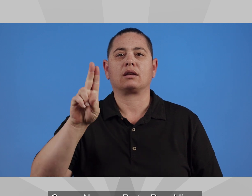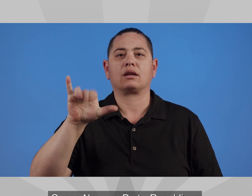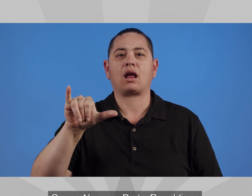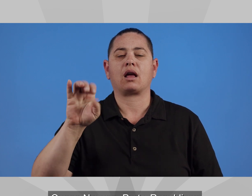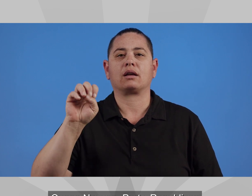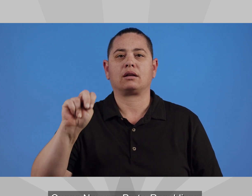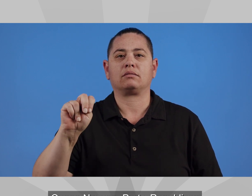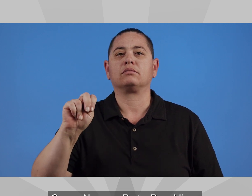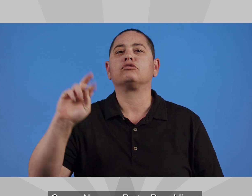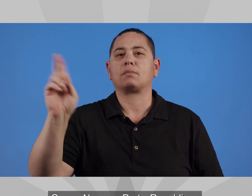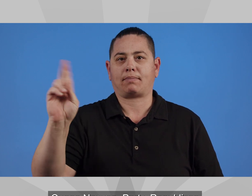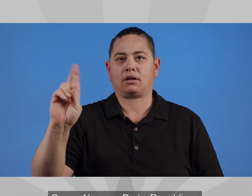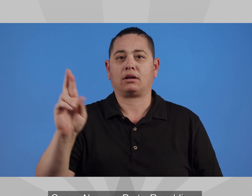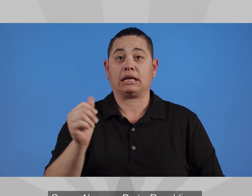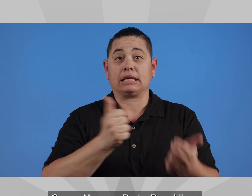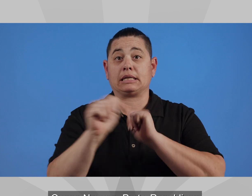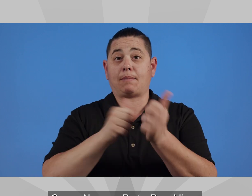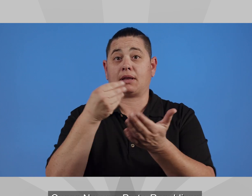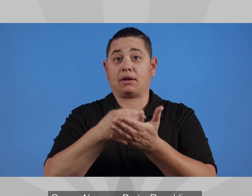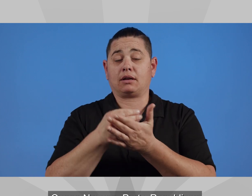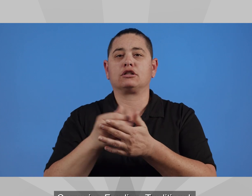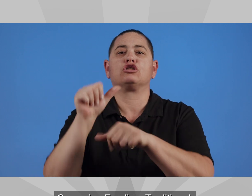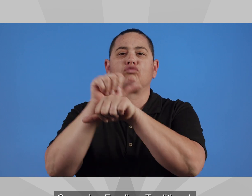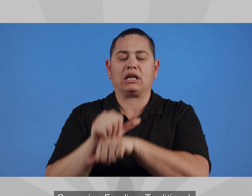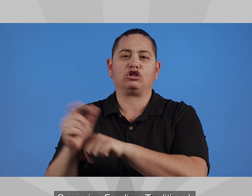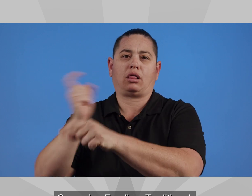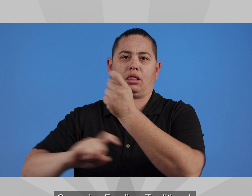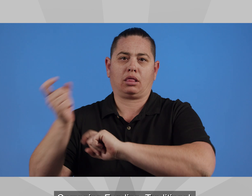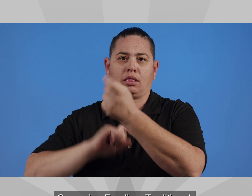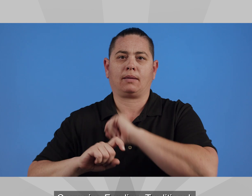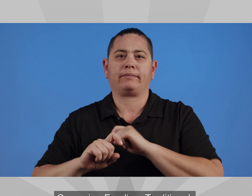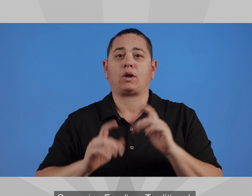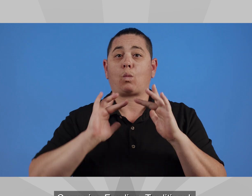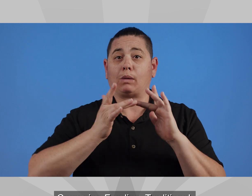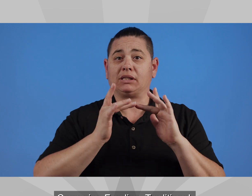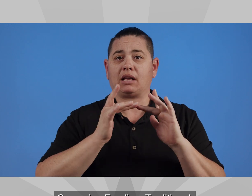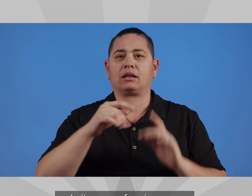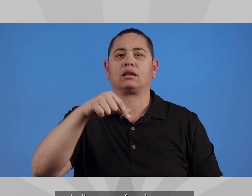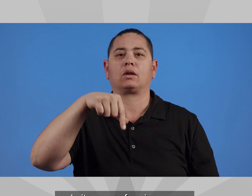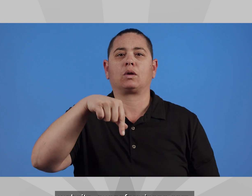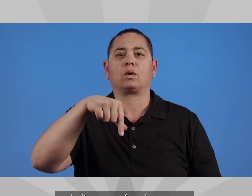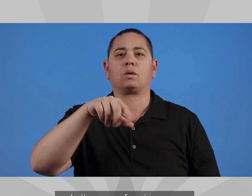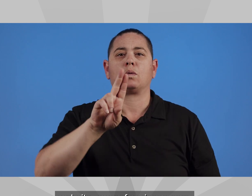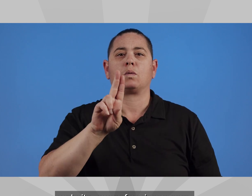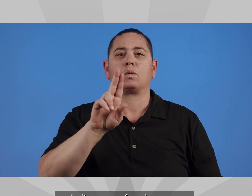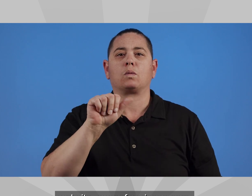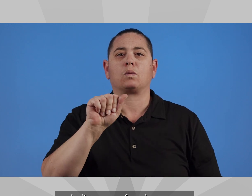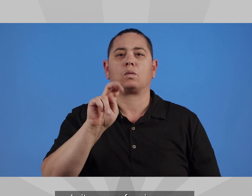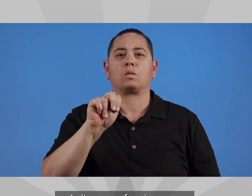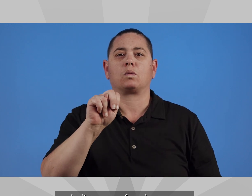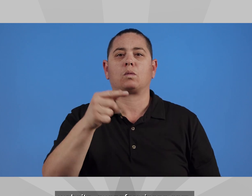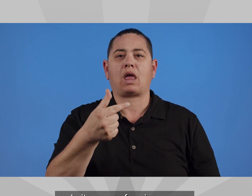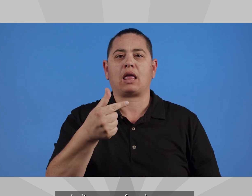Quang Nguyen, Party Republican. Campaign funding traditional. Website